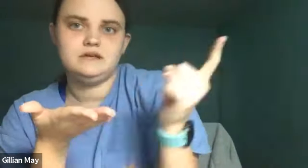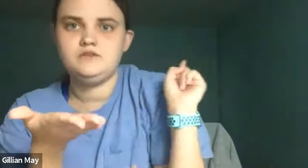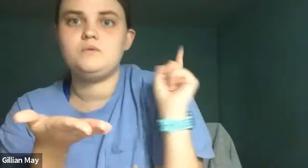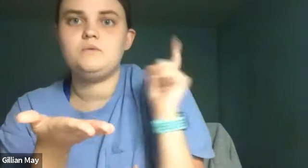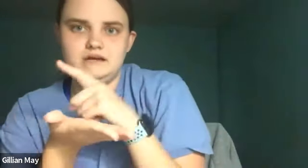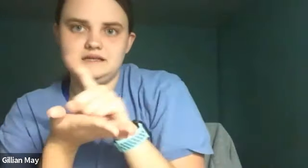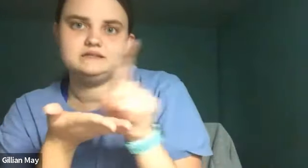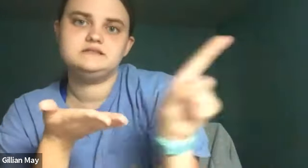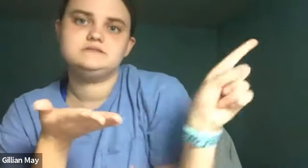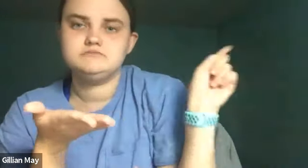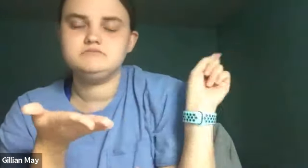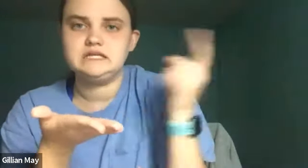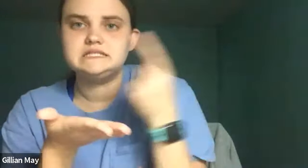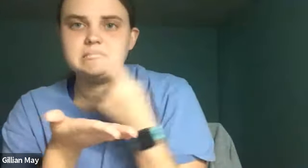either one is accepted.